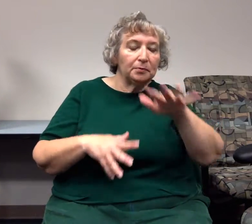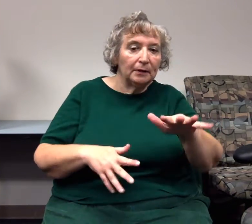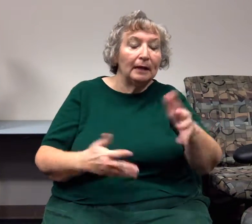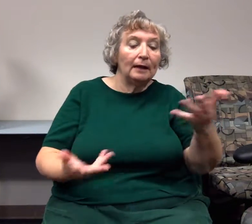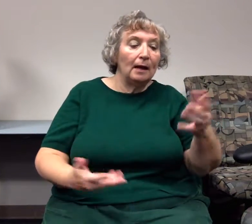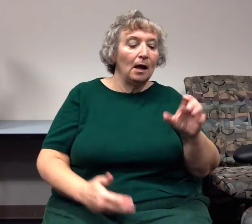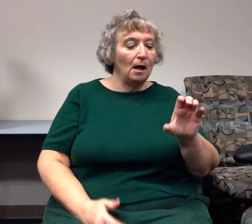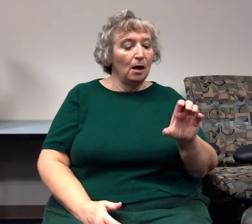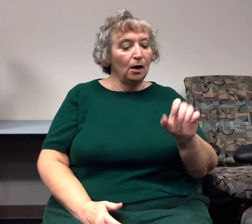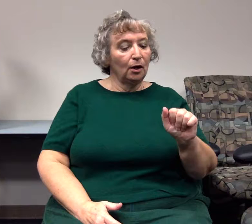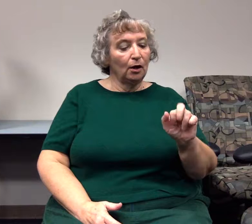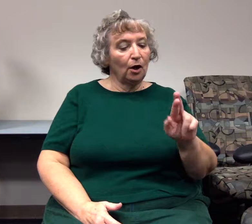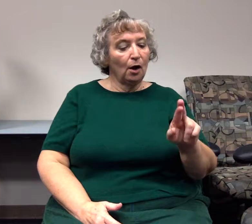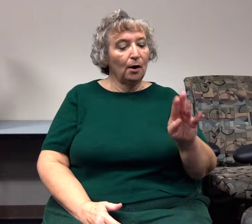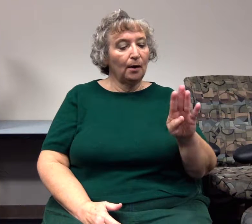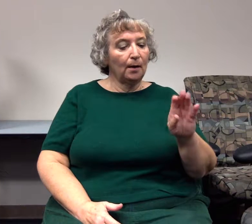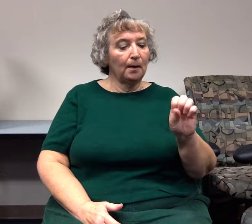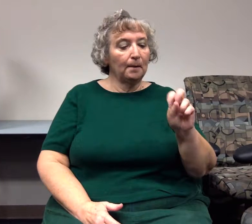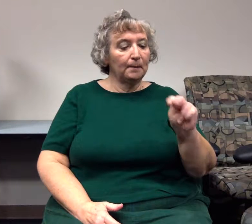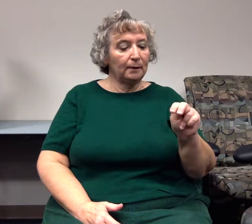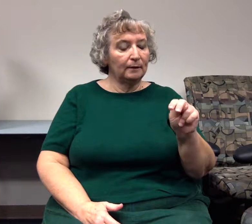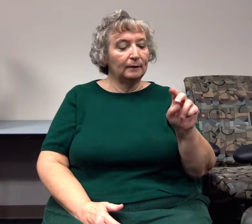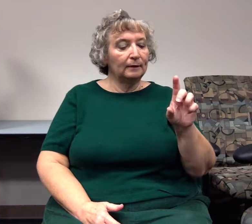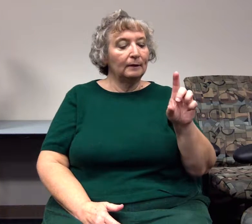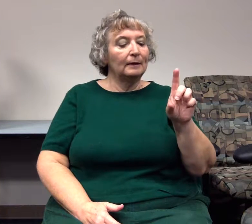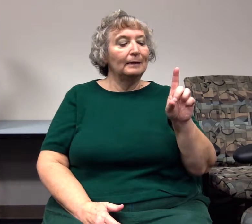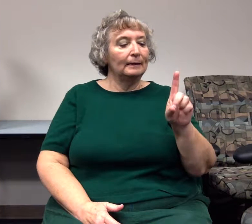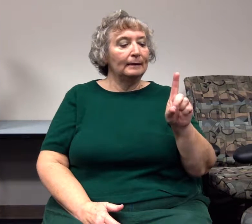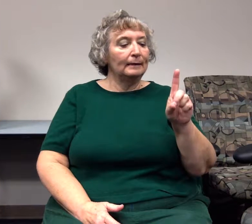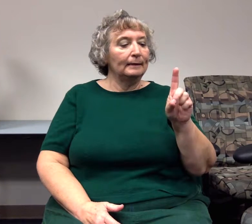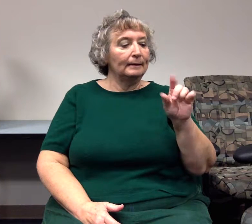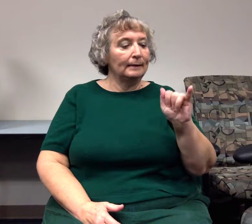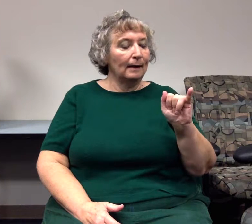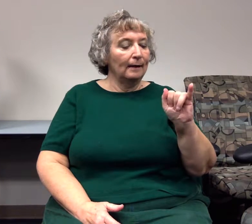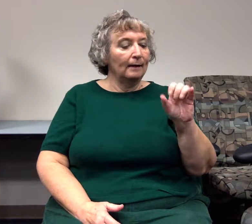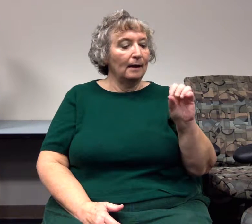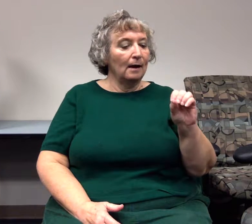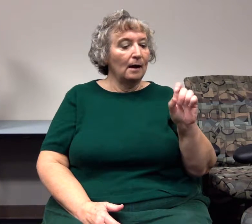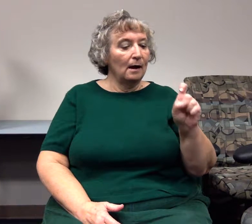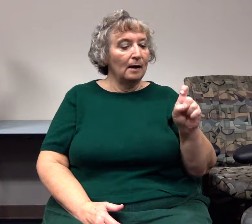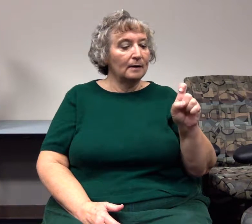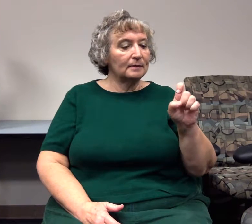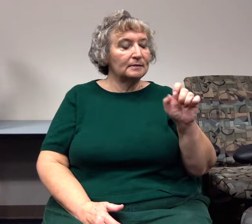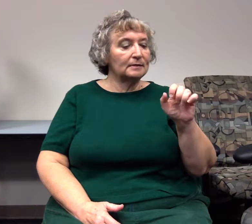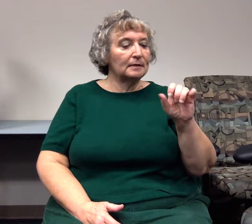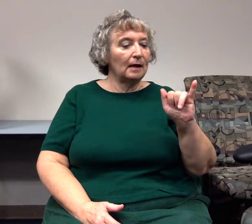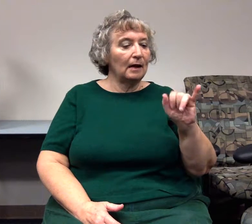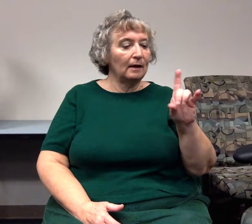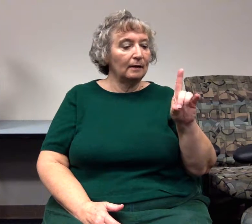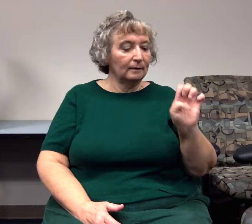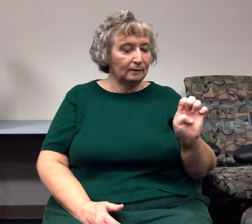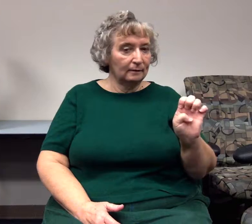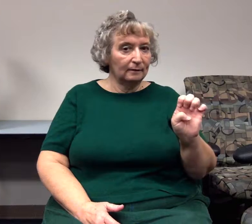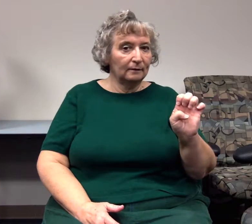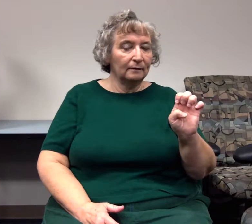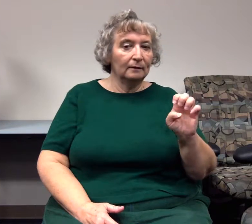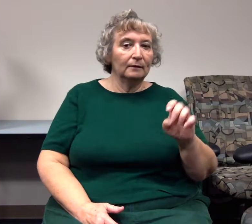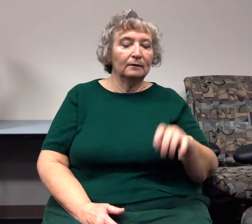Now we're going to go on to another lesson. So put your things away and get ready. We'll stand up and stretch for a